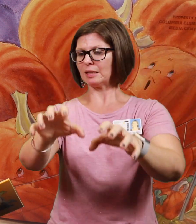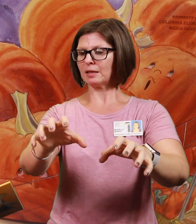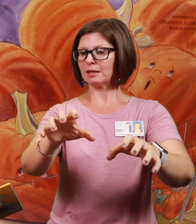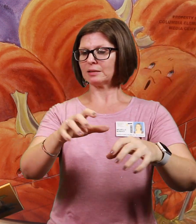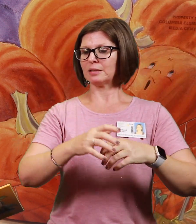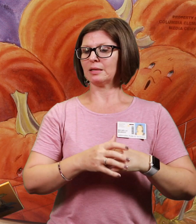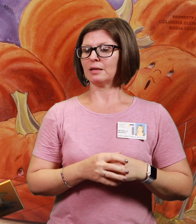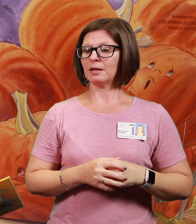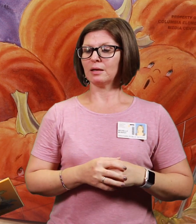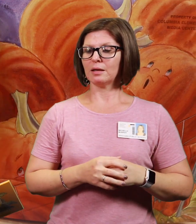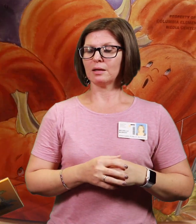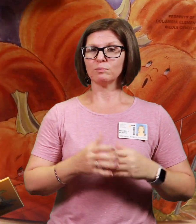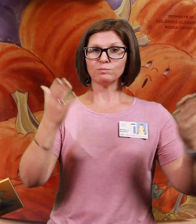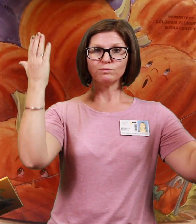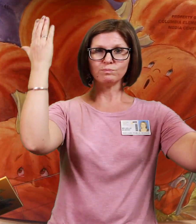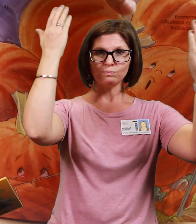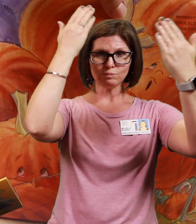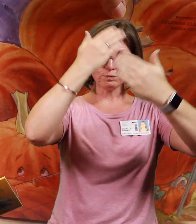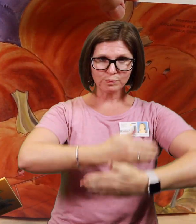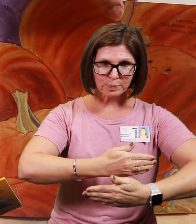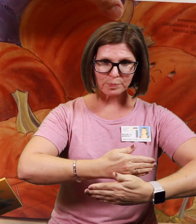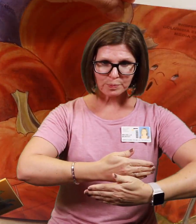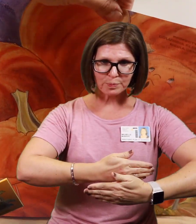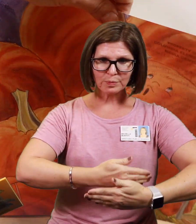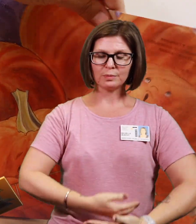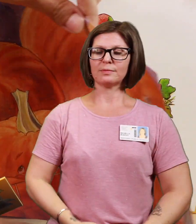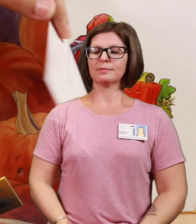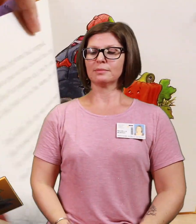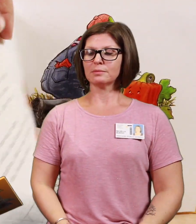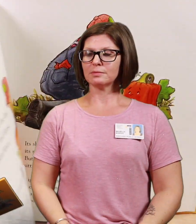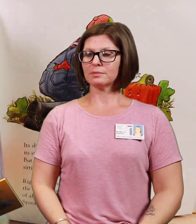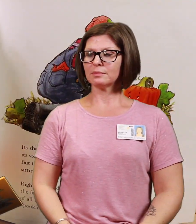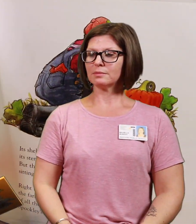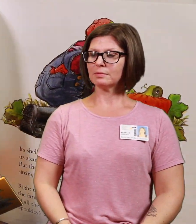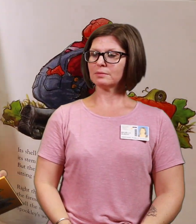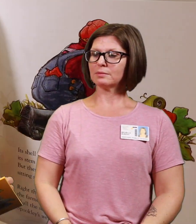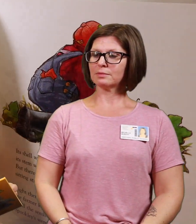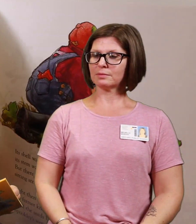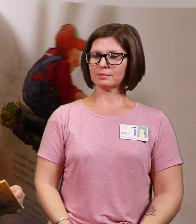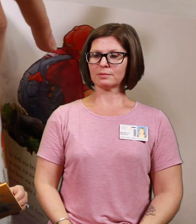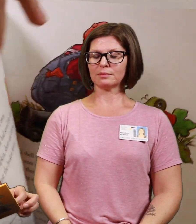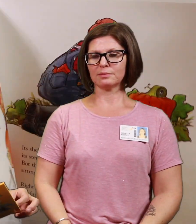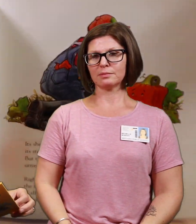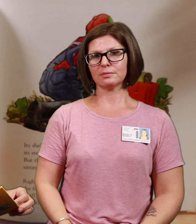and a crash, and then it all went black.